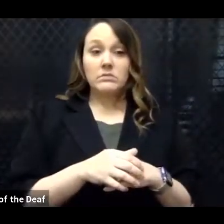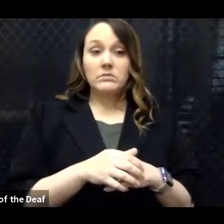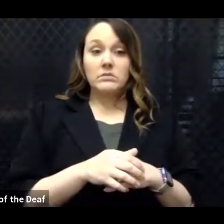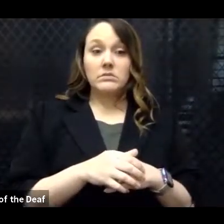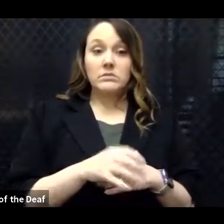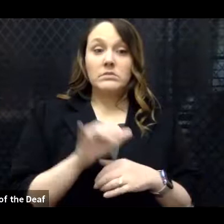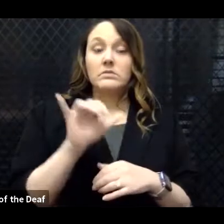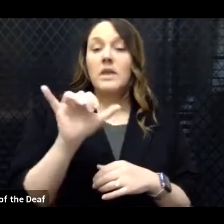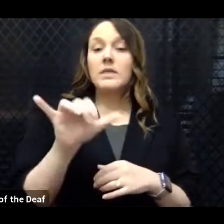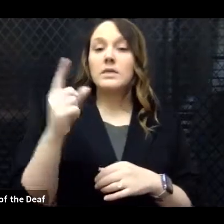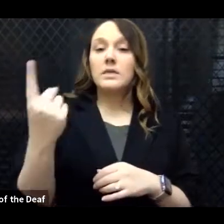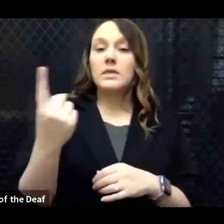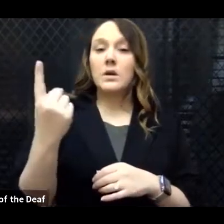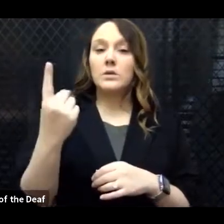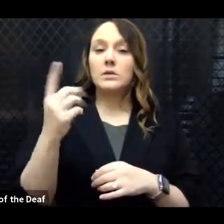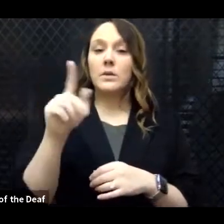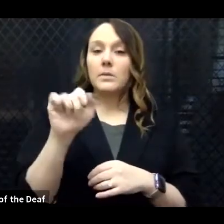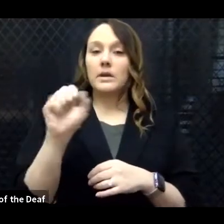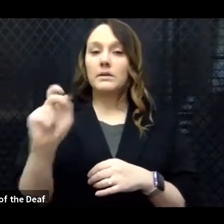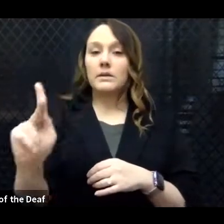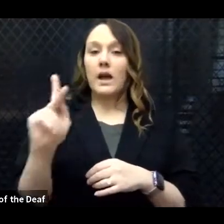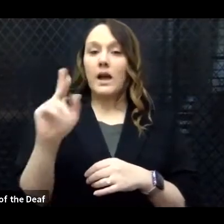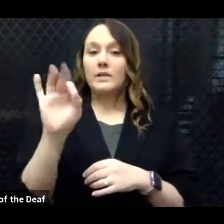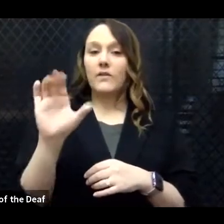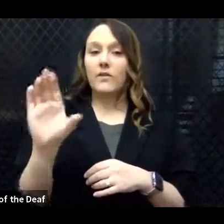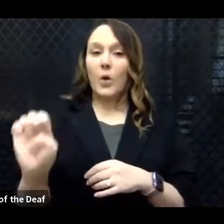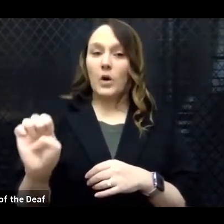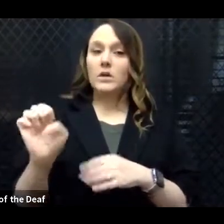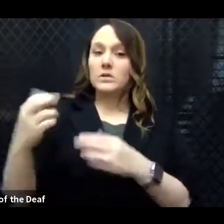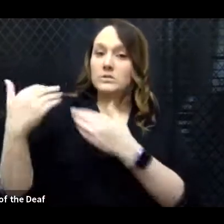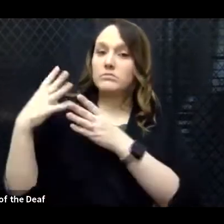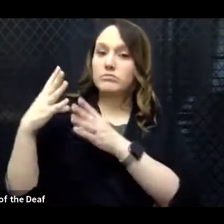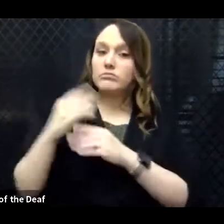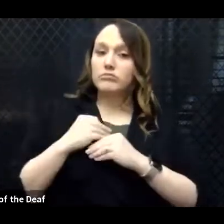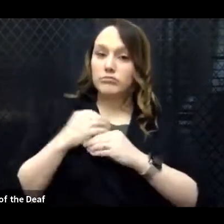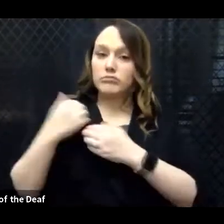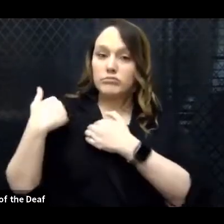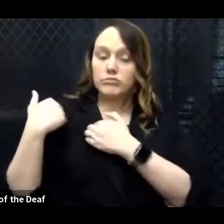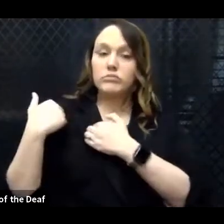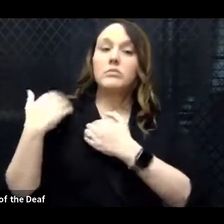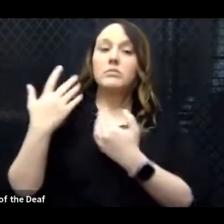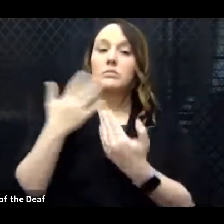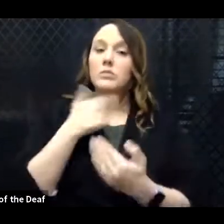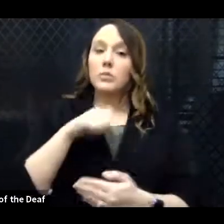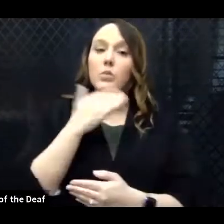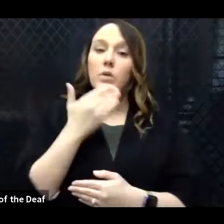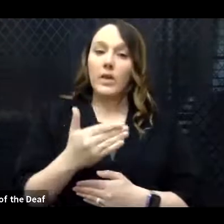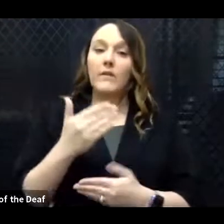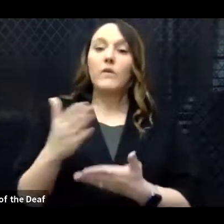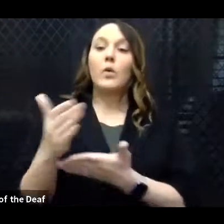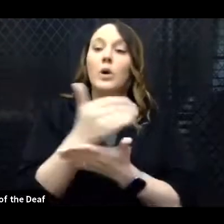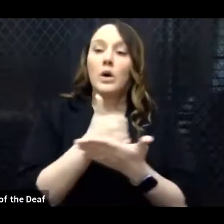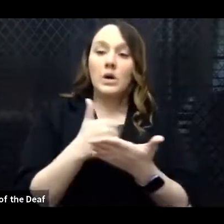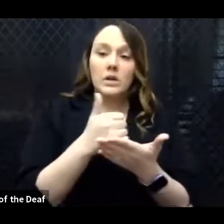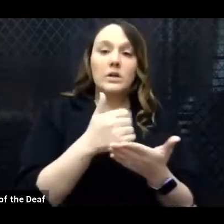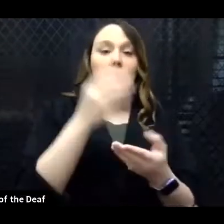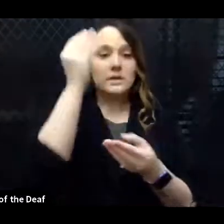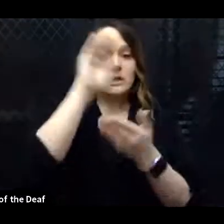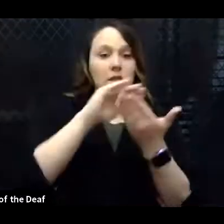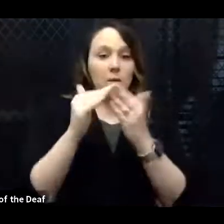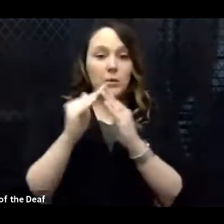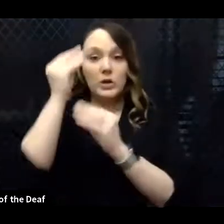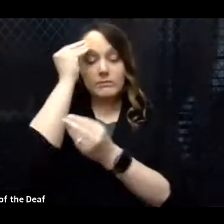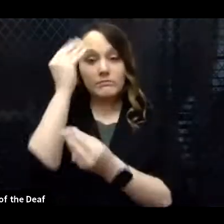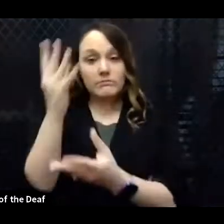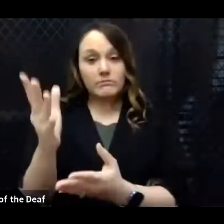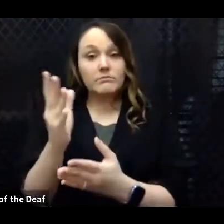So that was something the task force took on. We're thankful that they did that. So getting community input is very important as we create